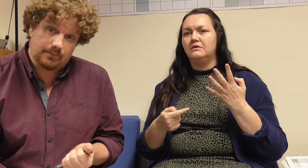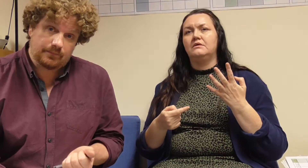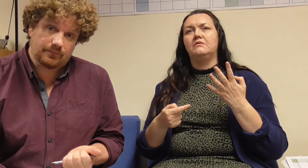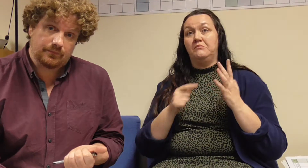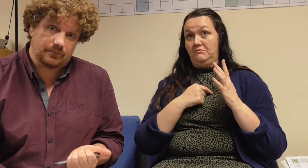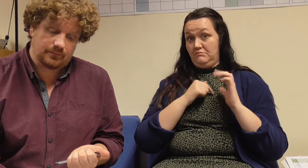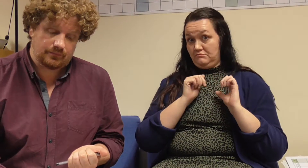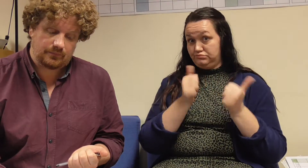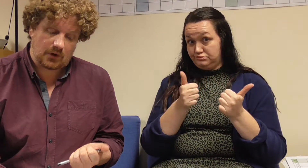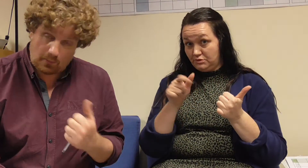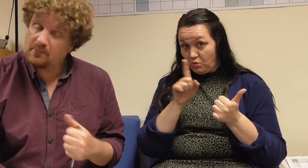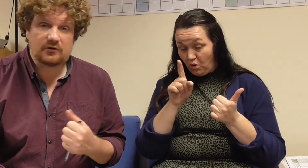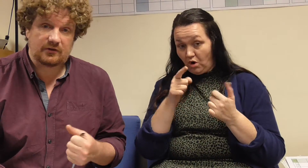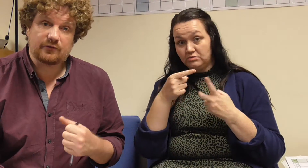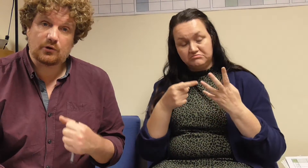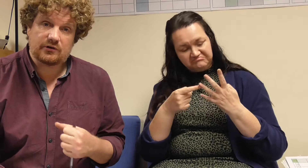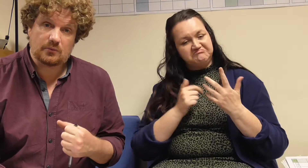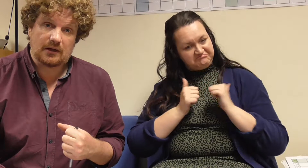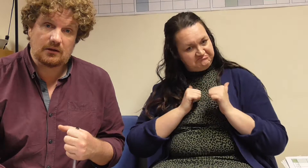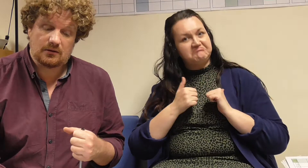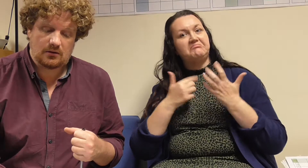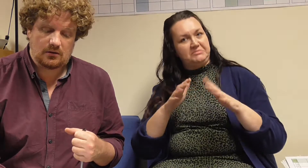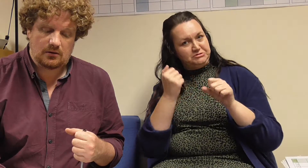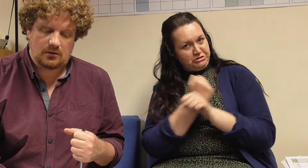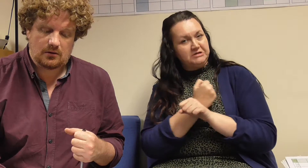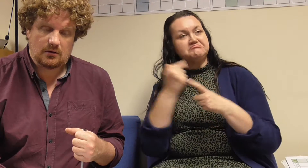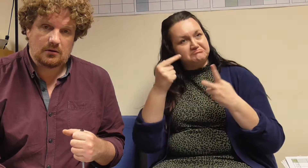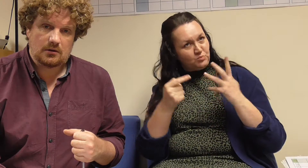well. Compliment yourself for what you did well.